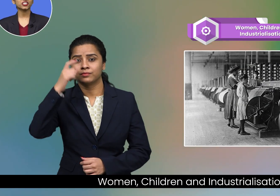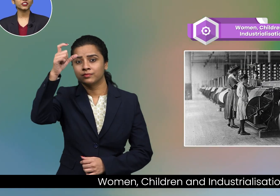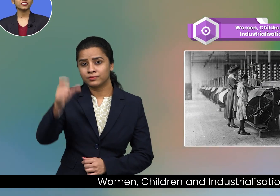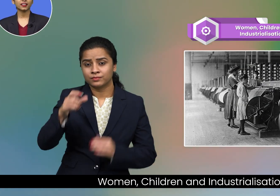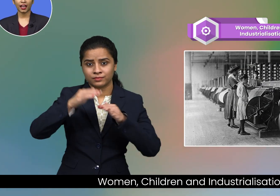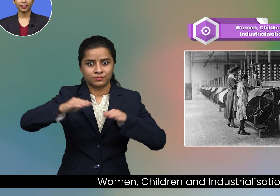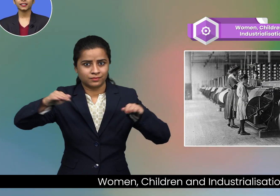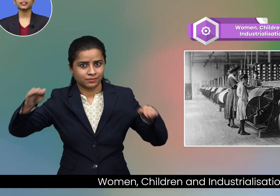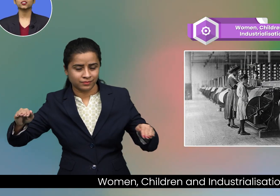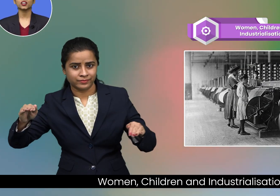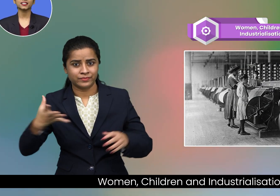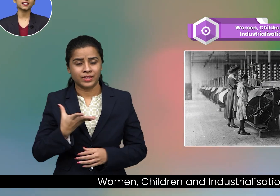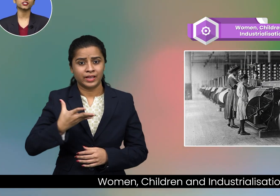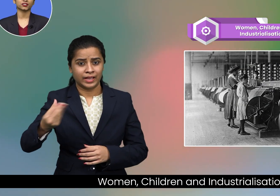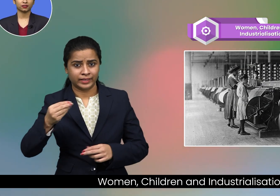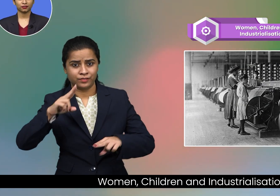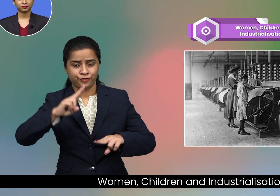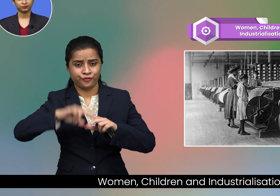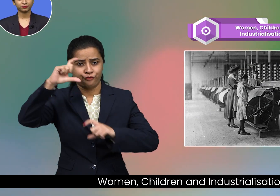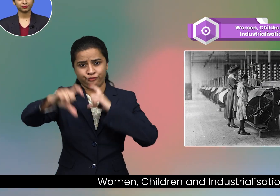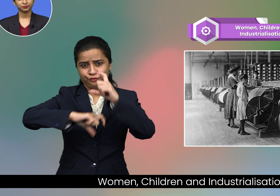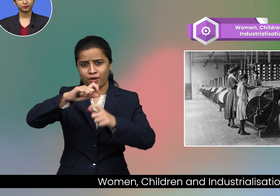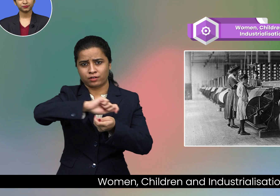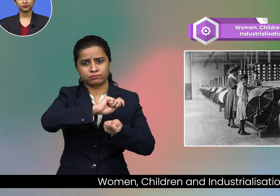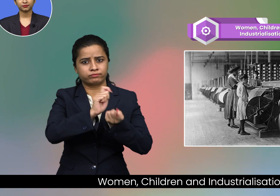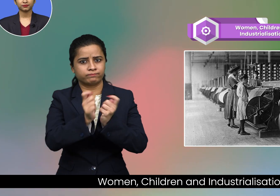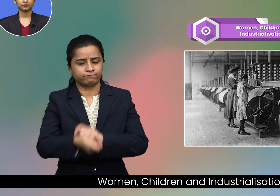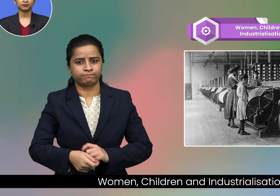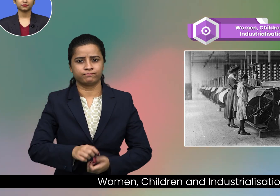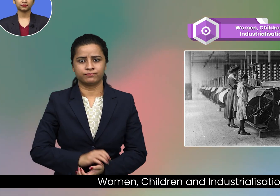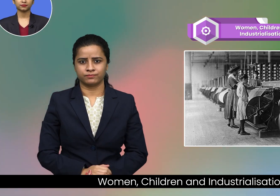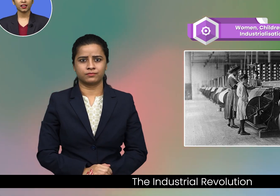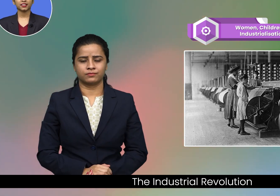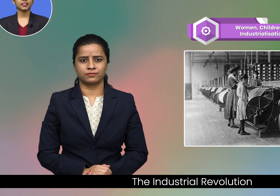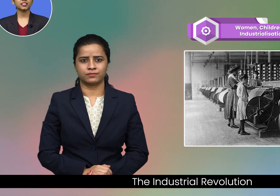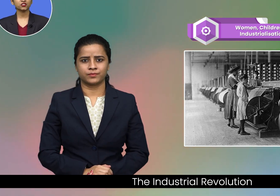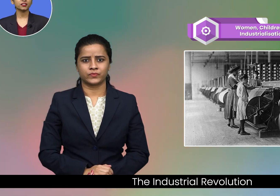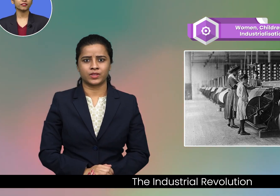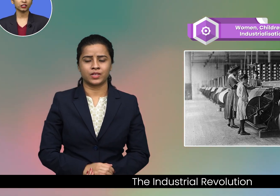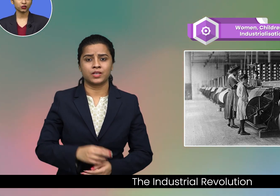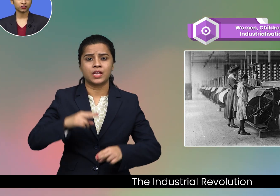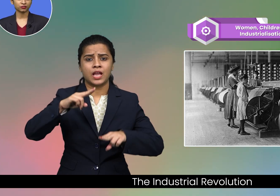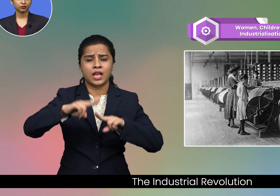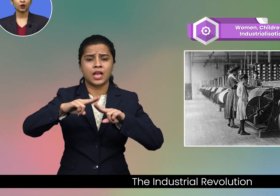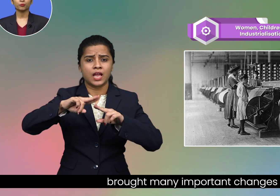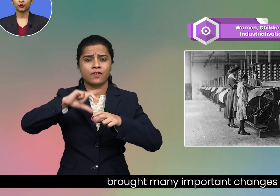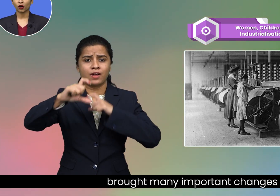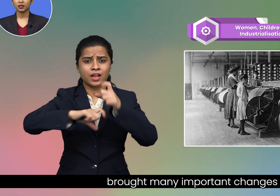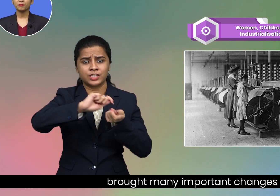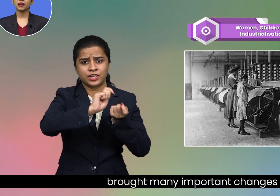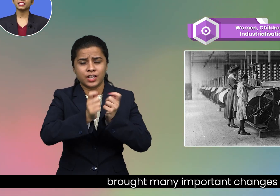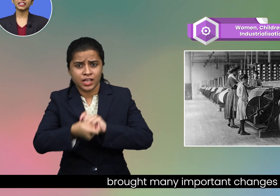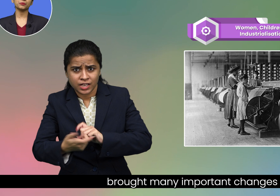Women, children, and industrialization. The Industrial Revolution